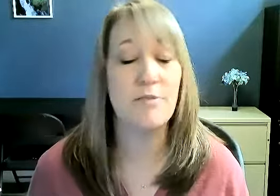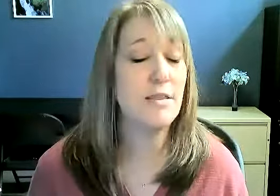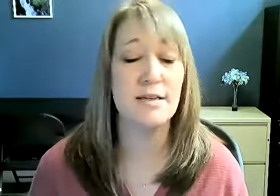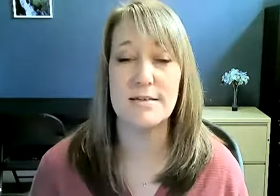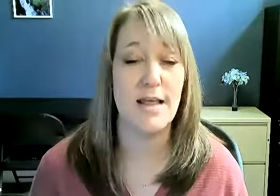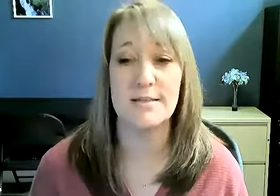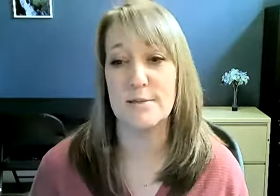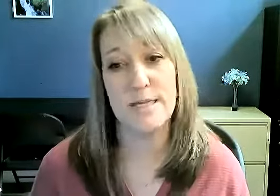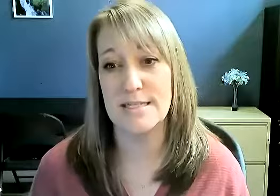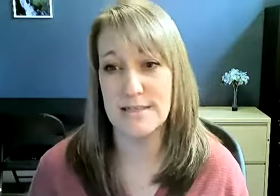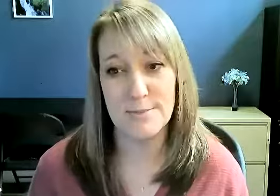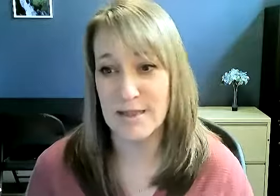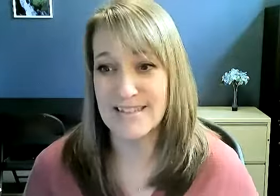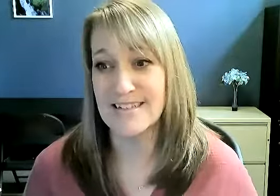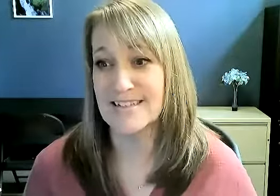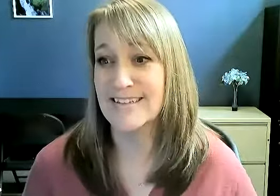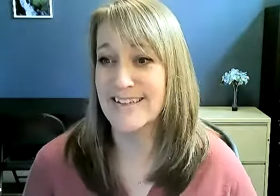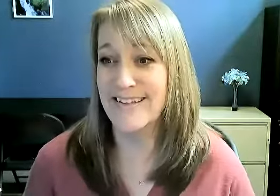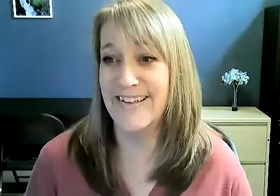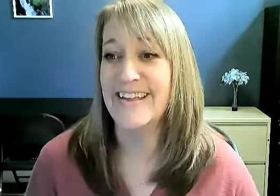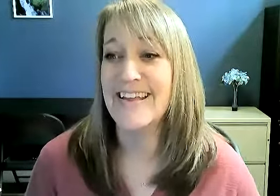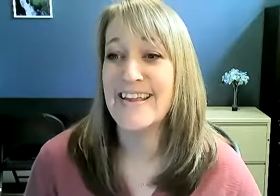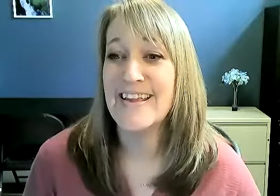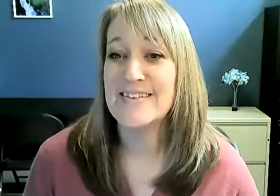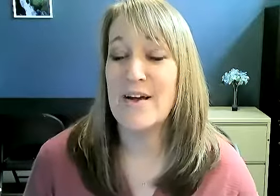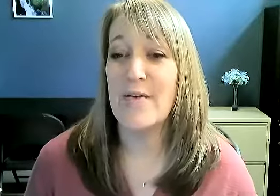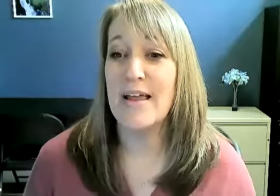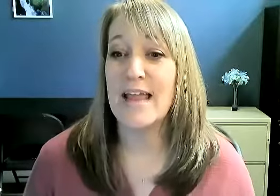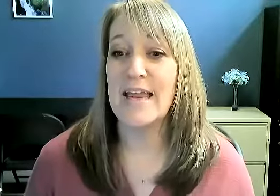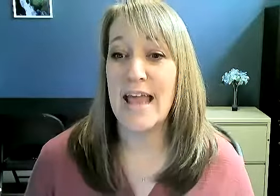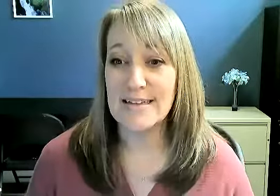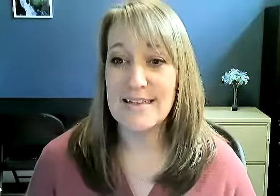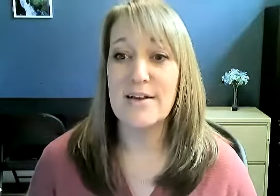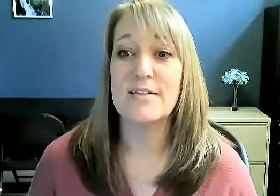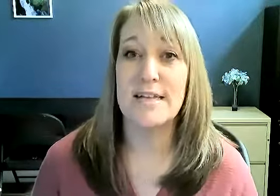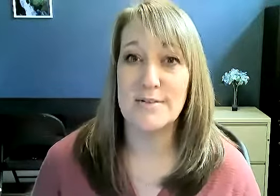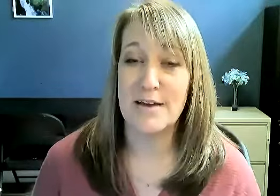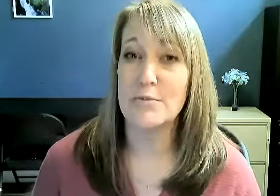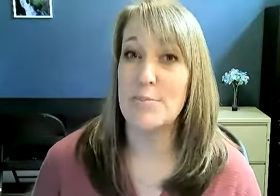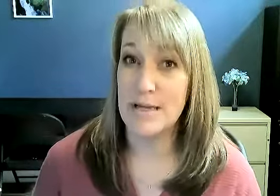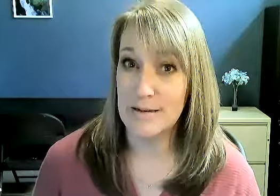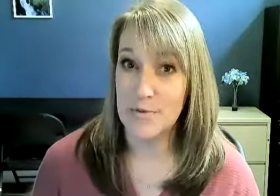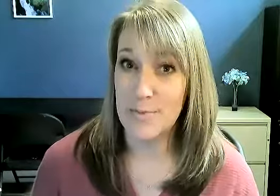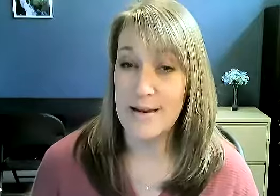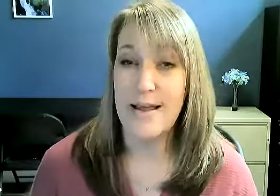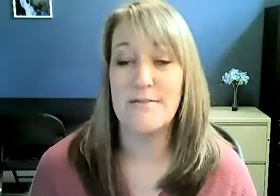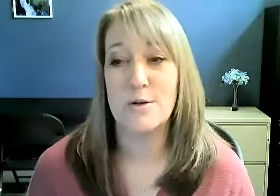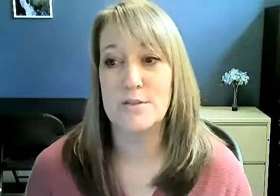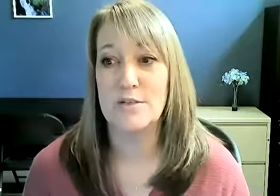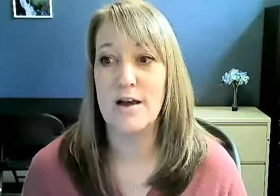Everything else in ASL makes sense, but this doesn't. So in ASL, nouns have repeated movement and verbs do not.